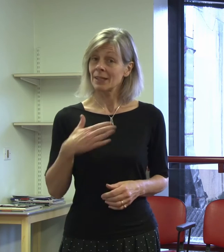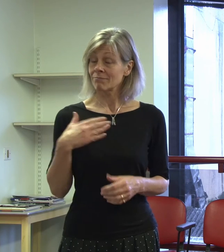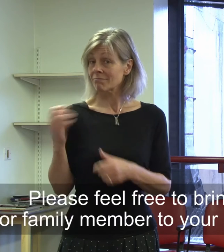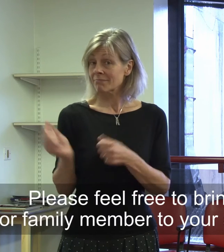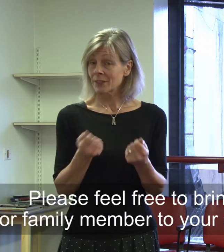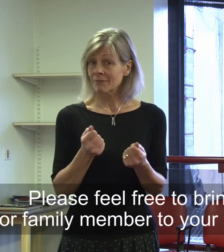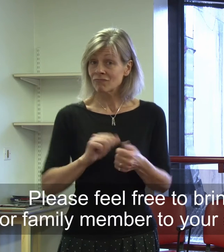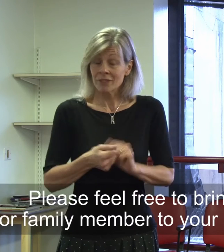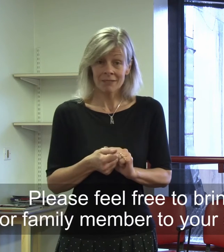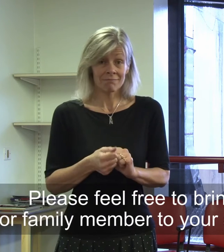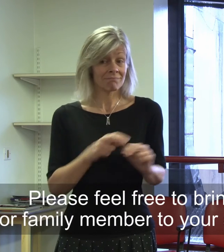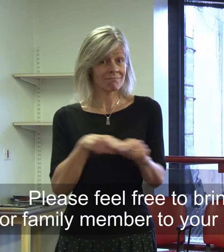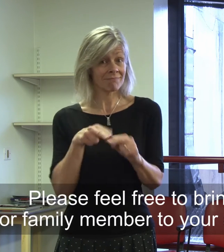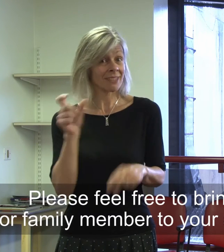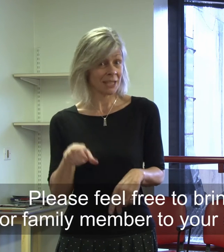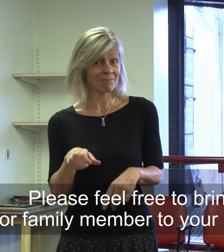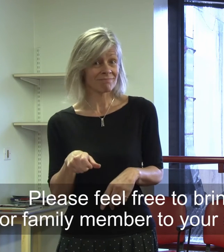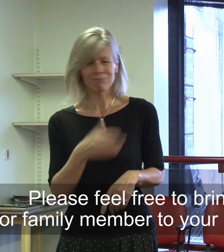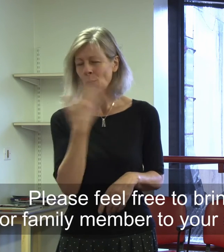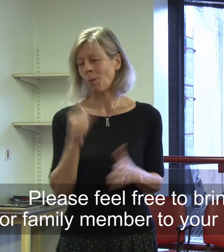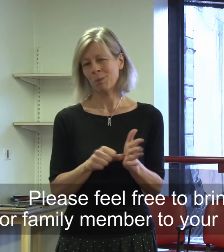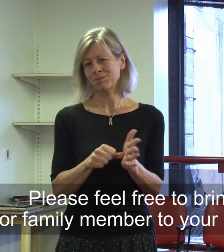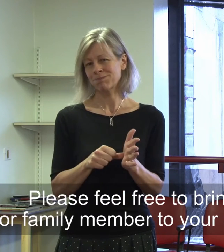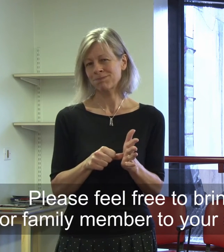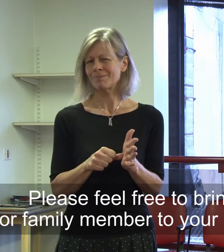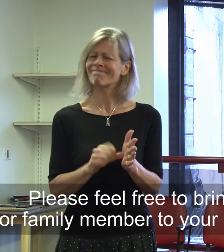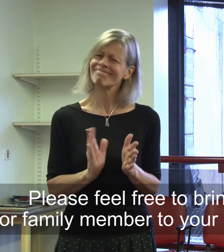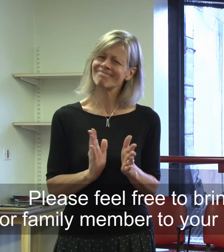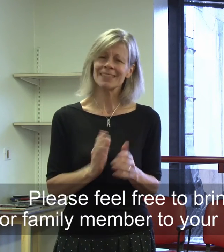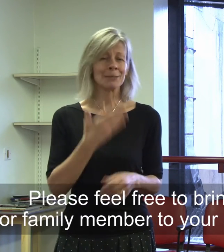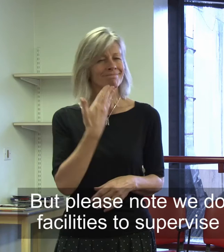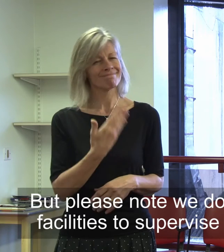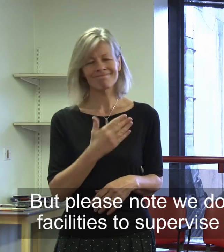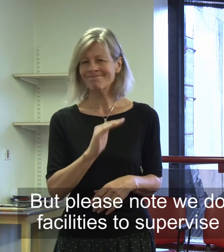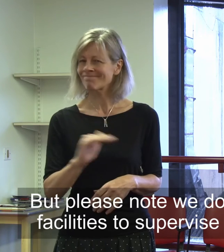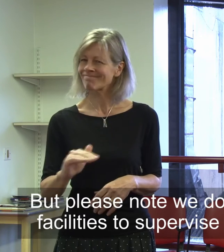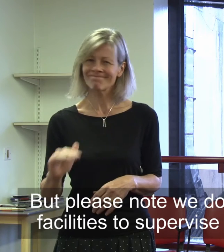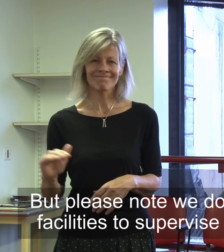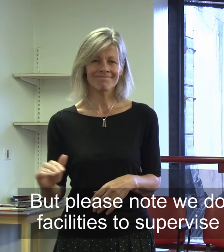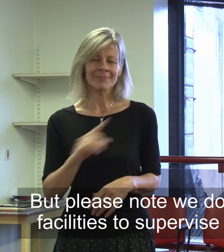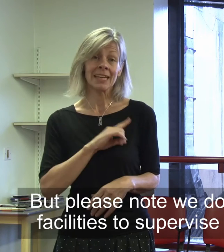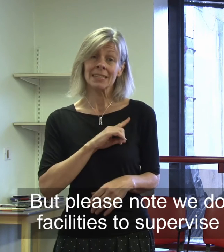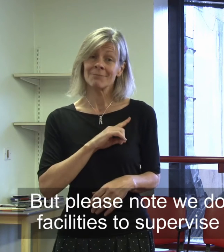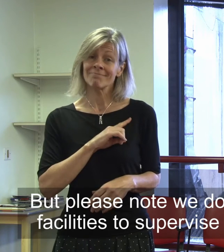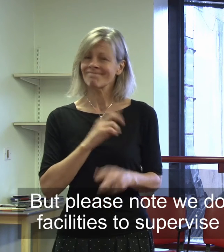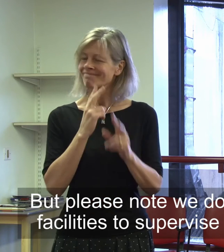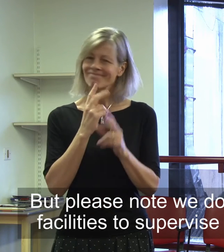Please feel free to bring a friend or family member to your appointment, but please note we do not have facilities to